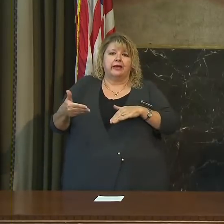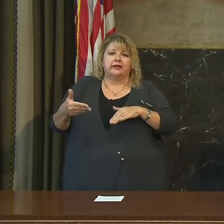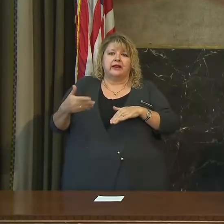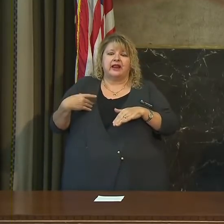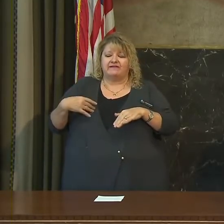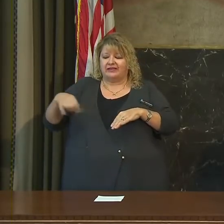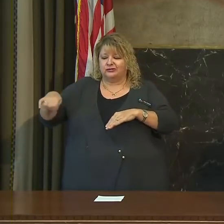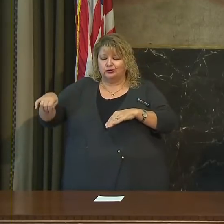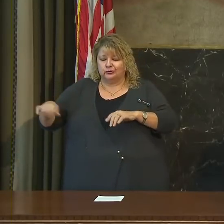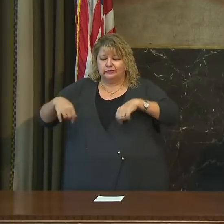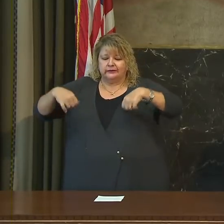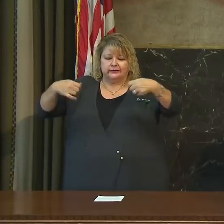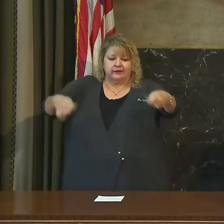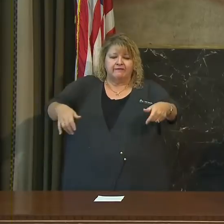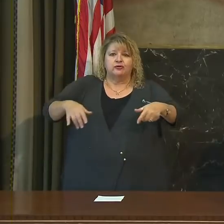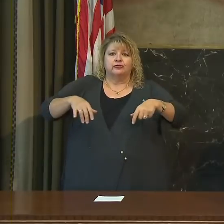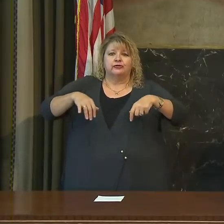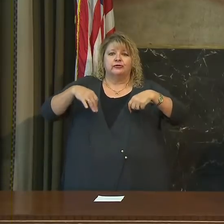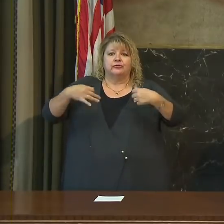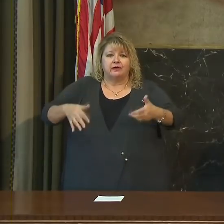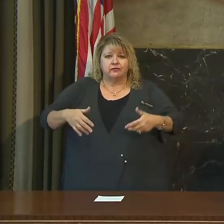That's a heavy price to pay.